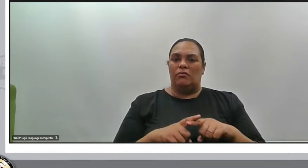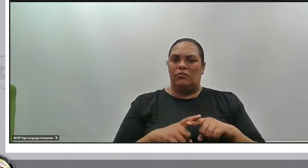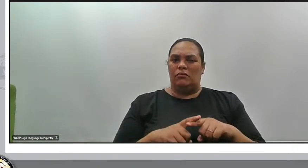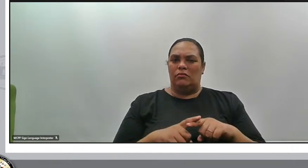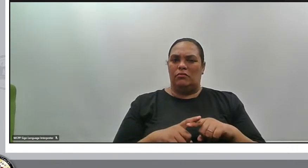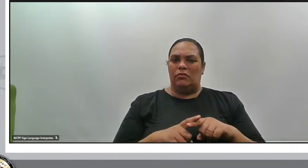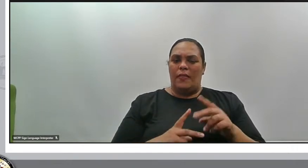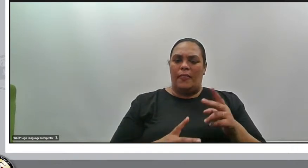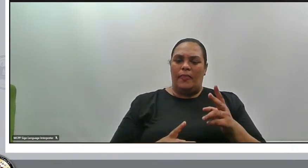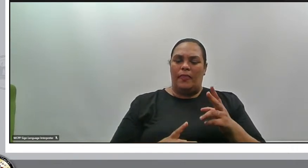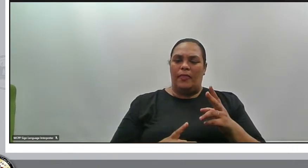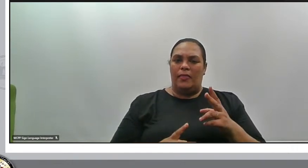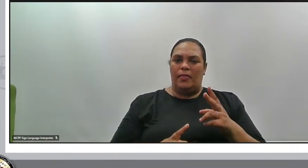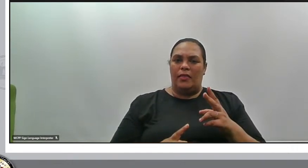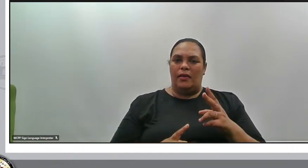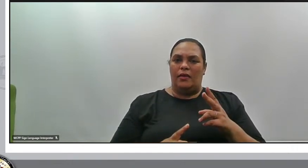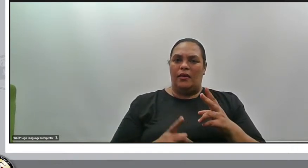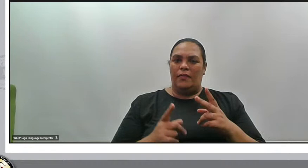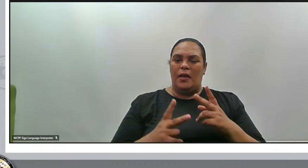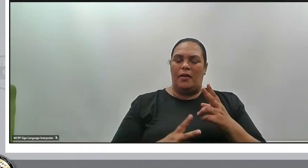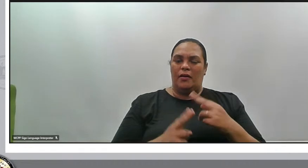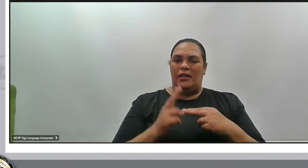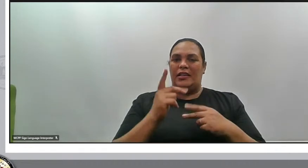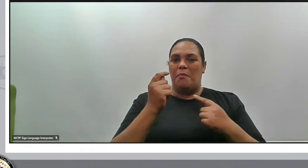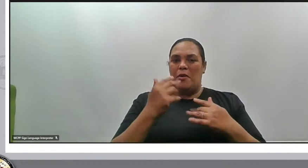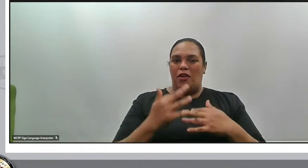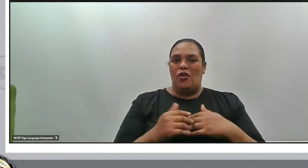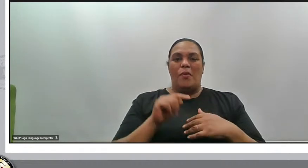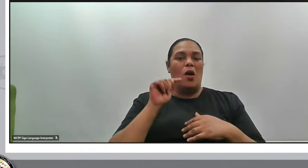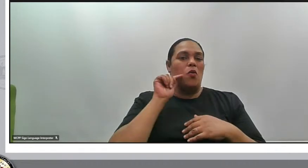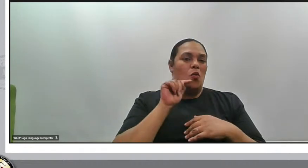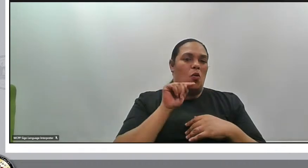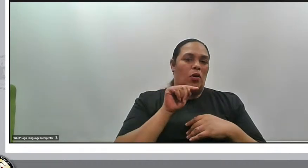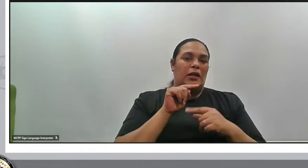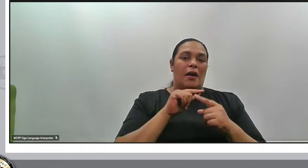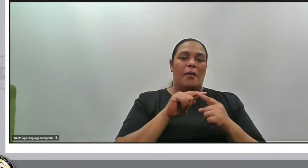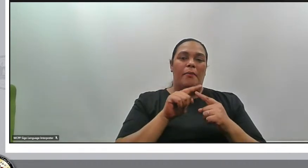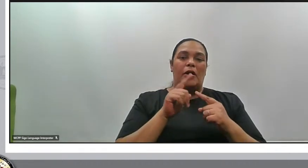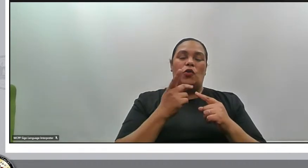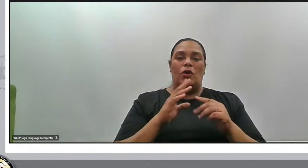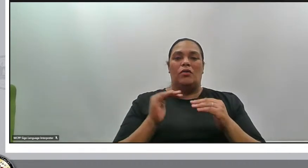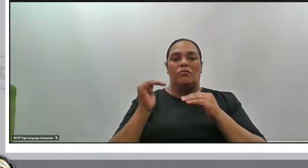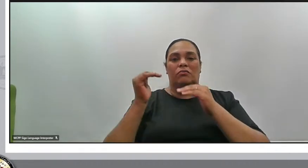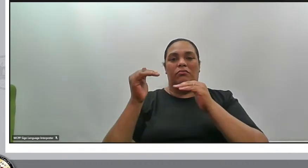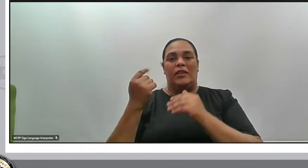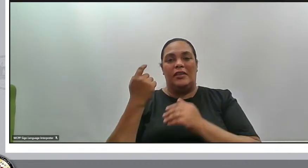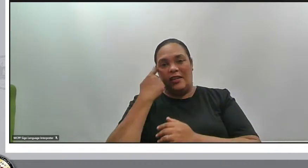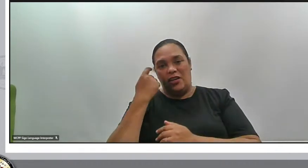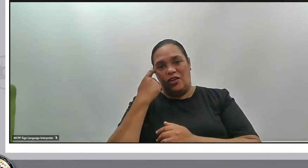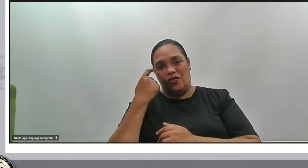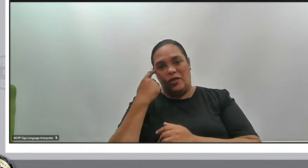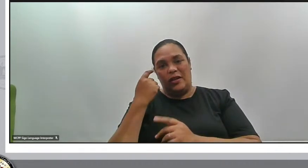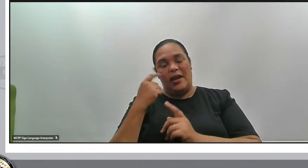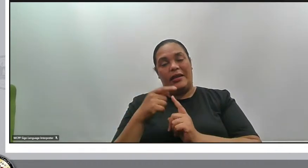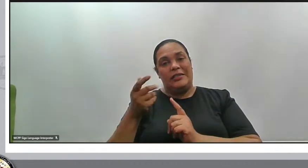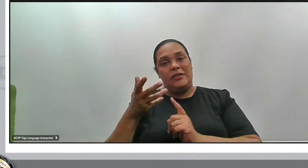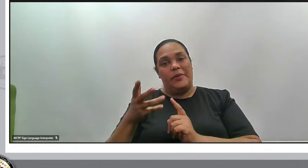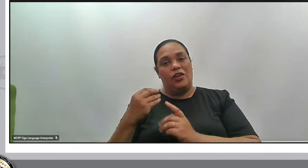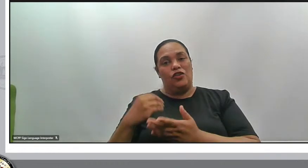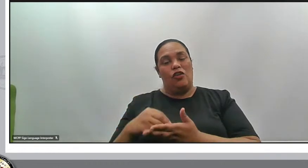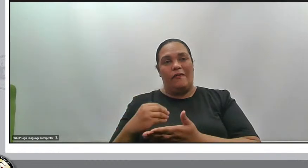the Sergeant at Arms budget by a quarter, while propping up the secretary and the speaker's